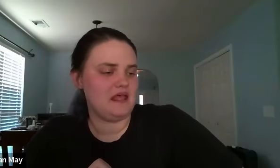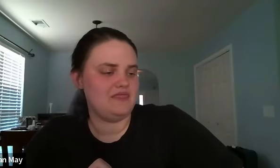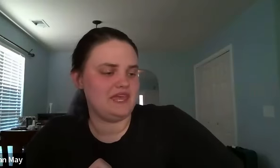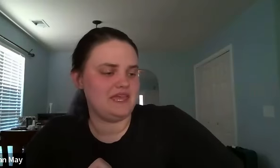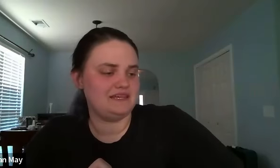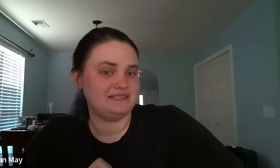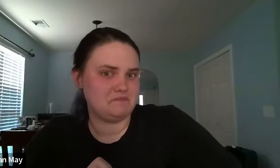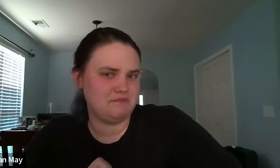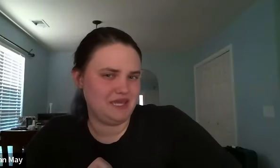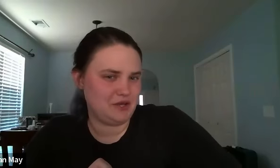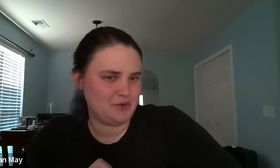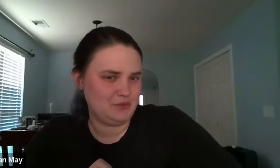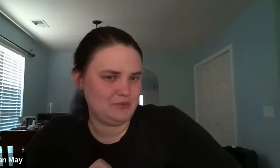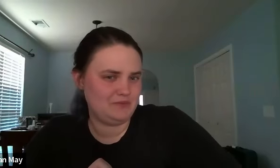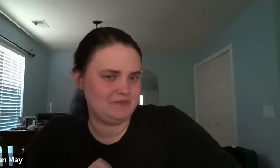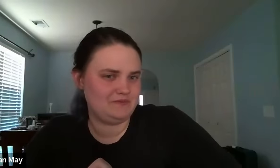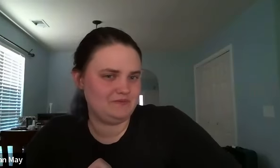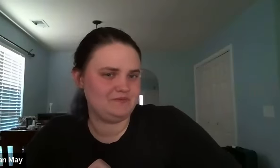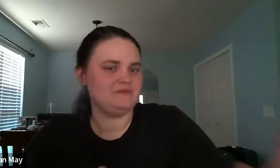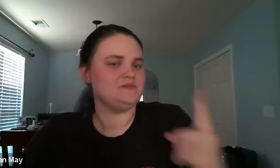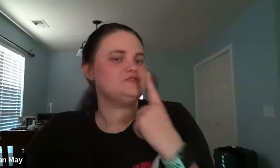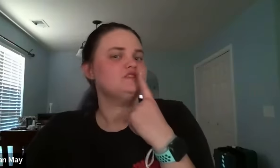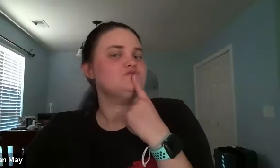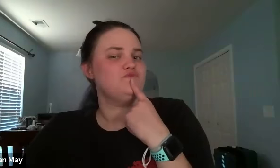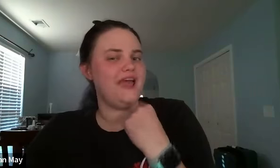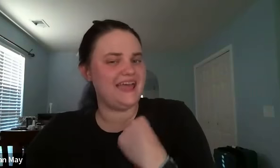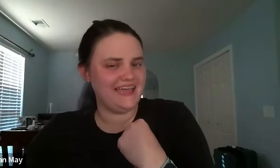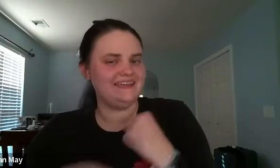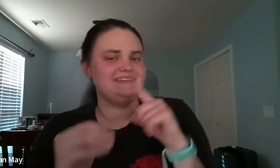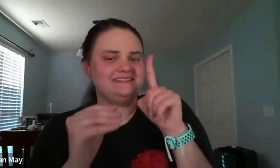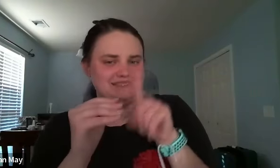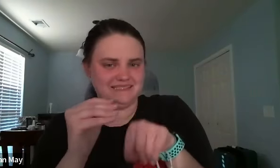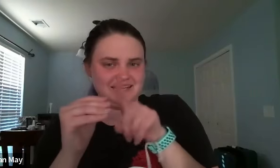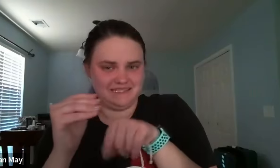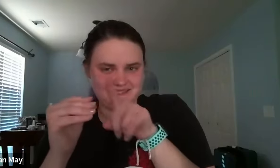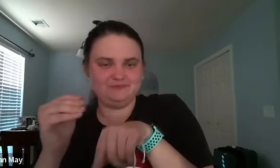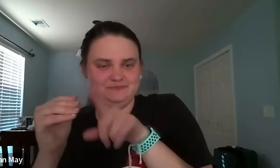And then tomato. So it's red slice.